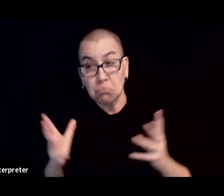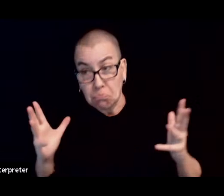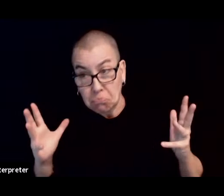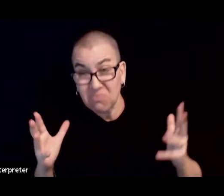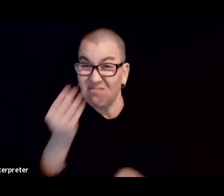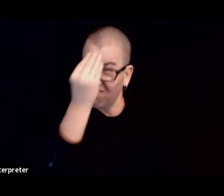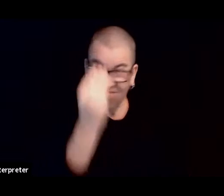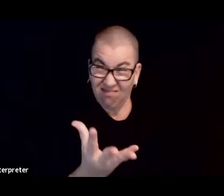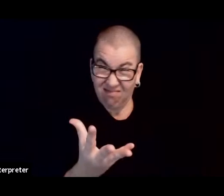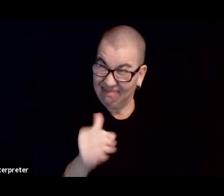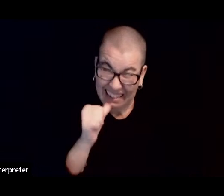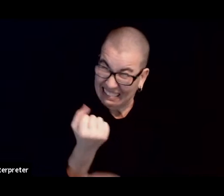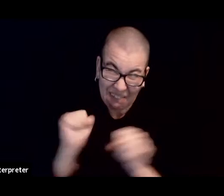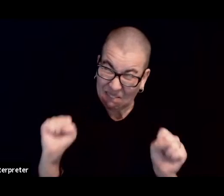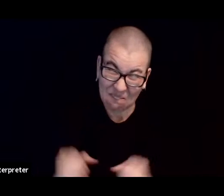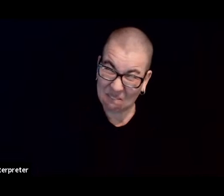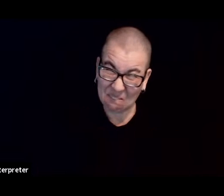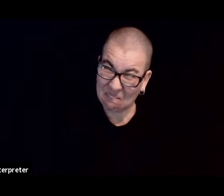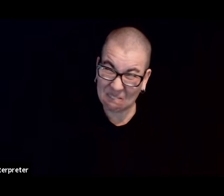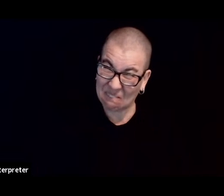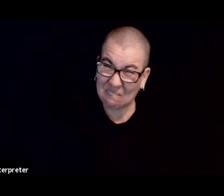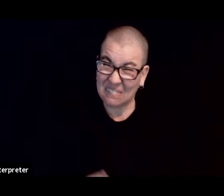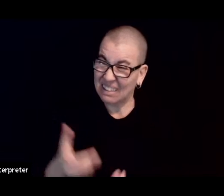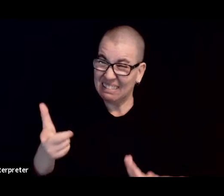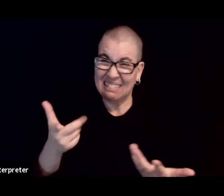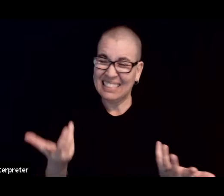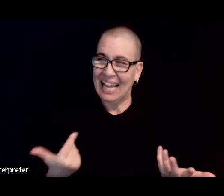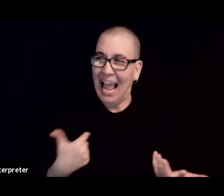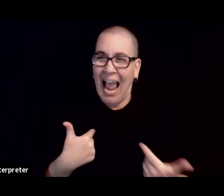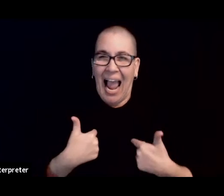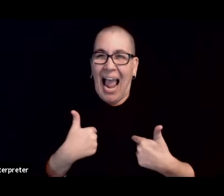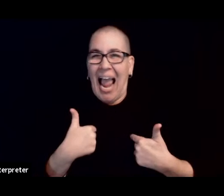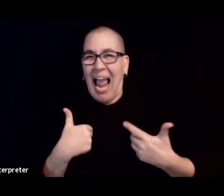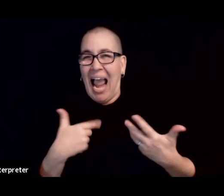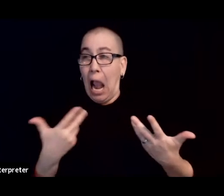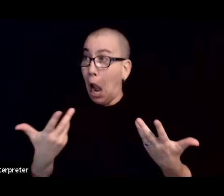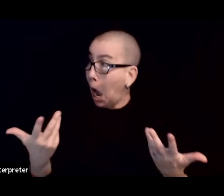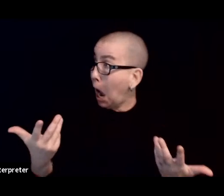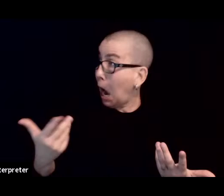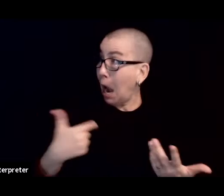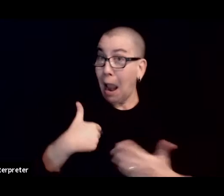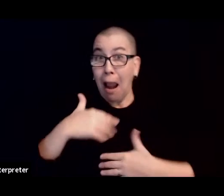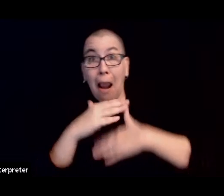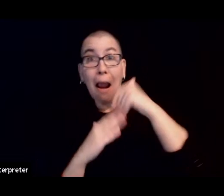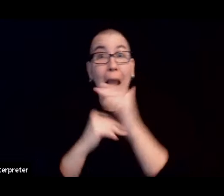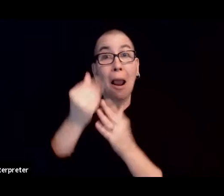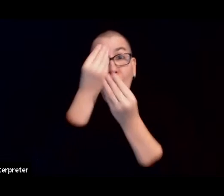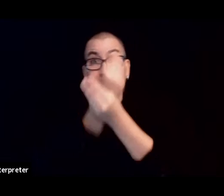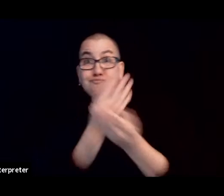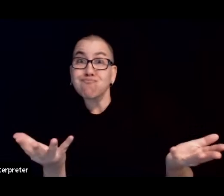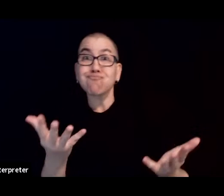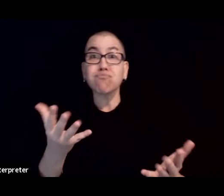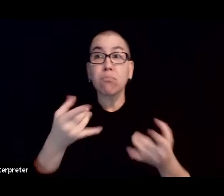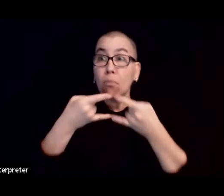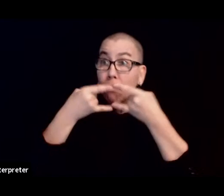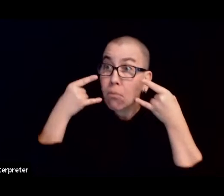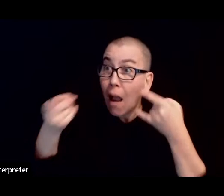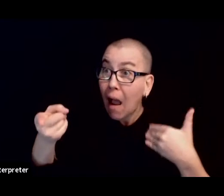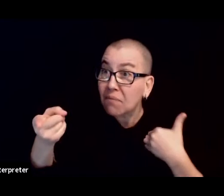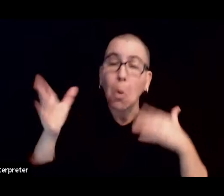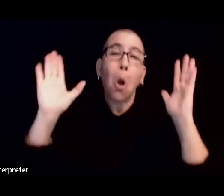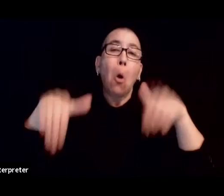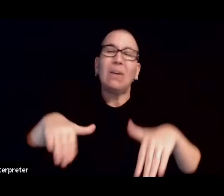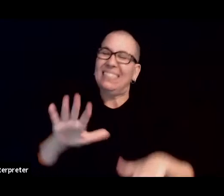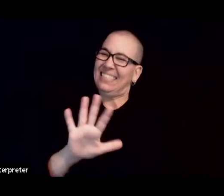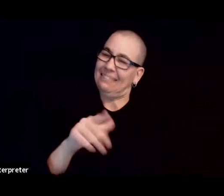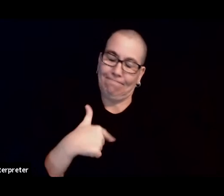saying, "Oh, well, do this to make it better," just because it's really not safe. And I'm going to